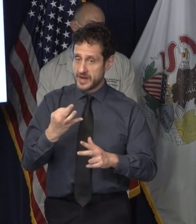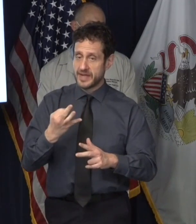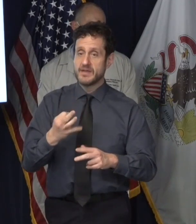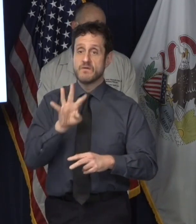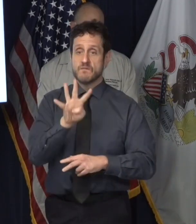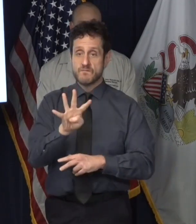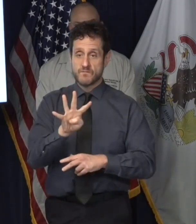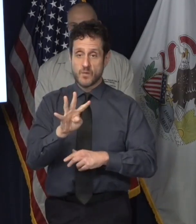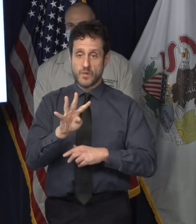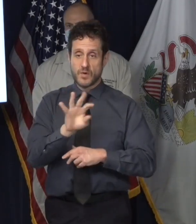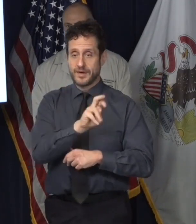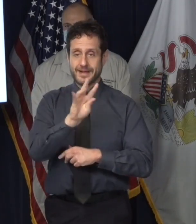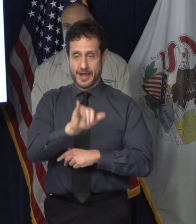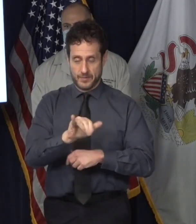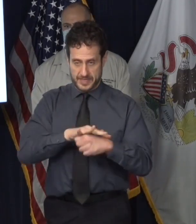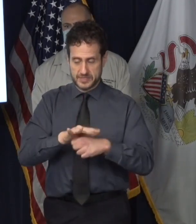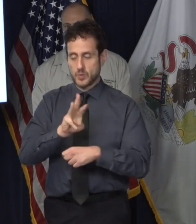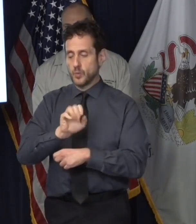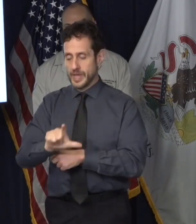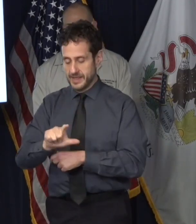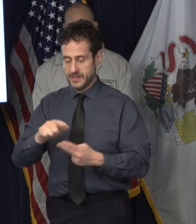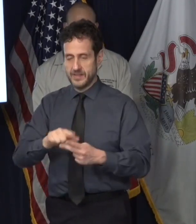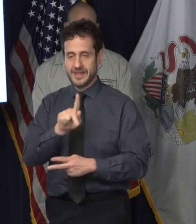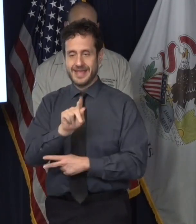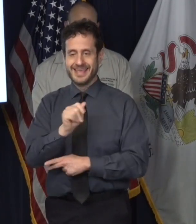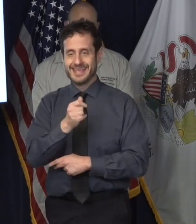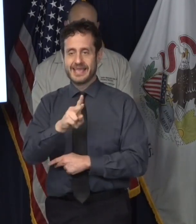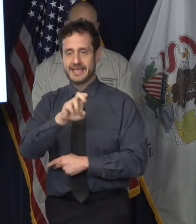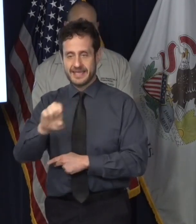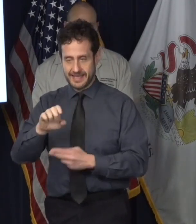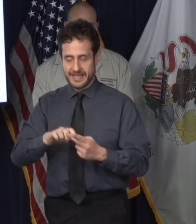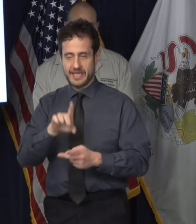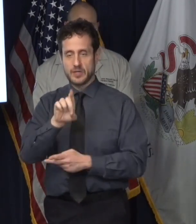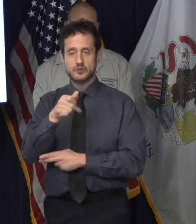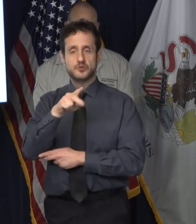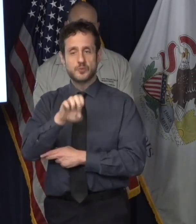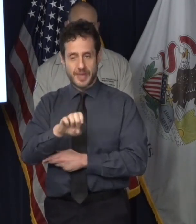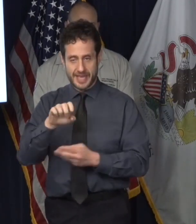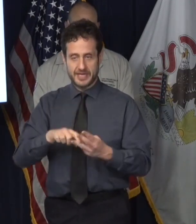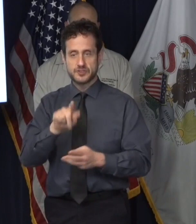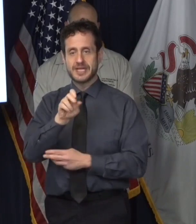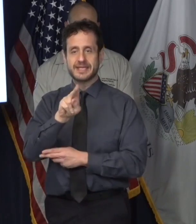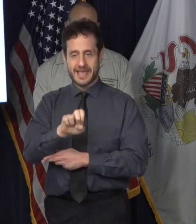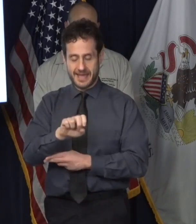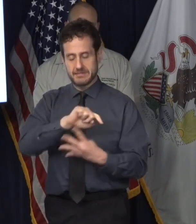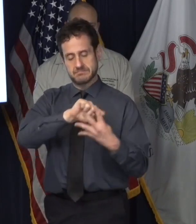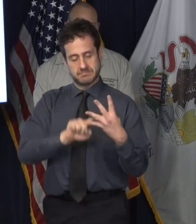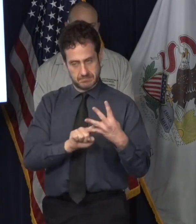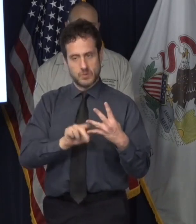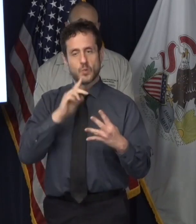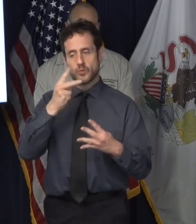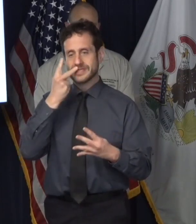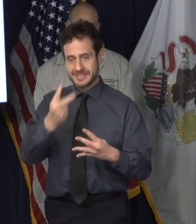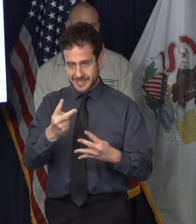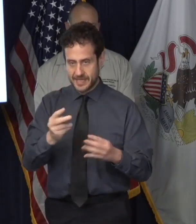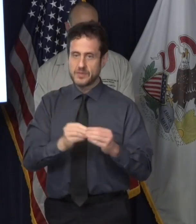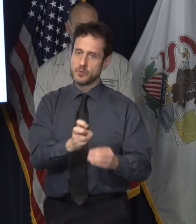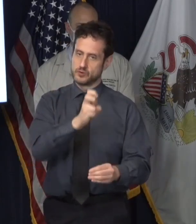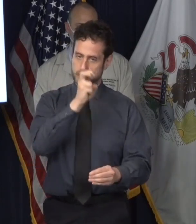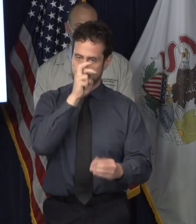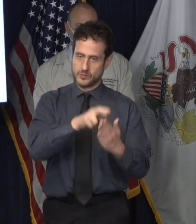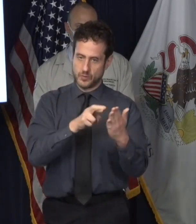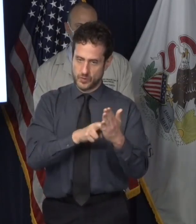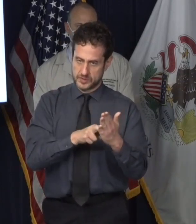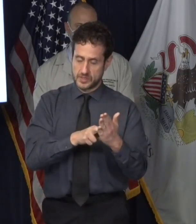Kankakee, DuPage, and Kane, will all see the heightened resurgence mitigations already in place in